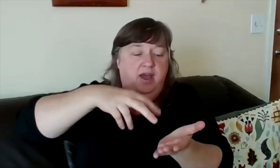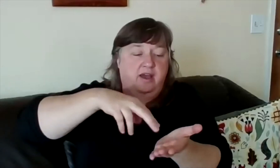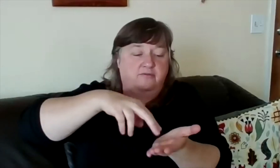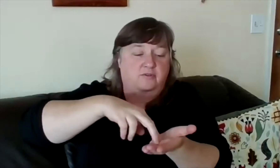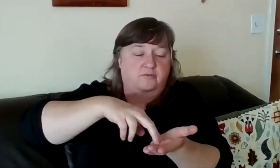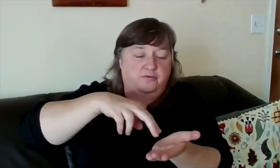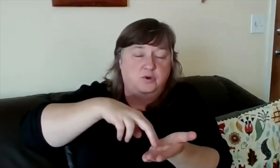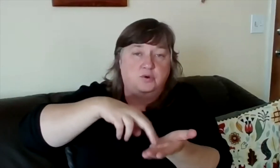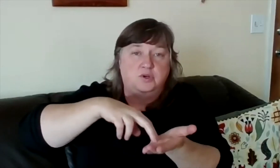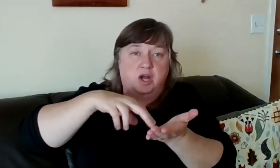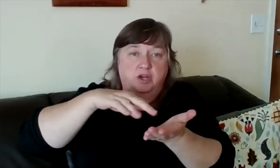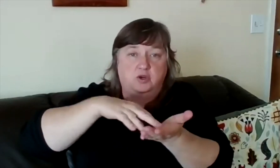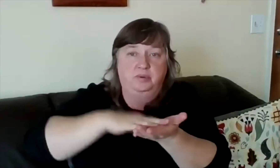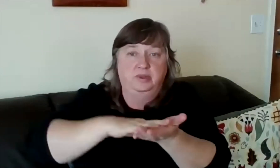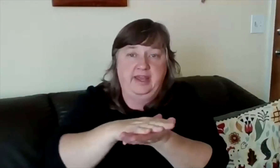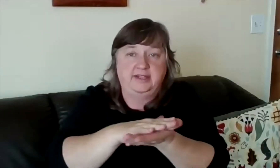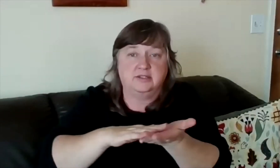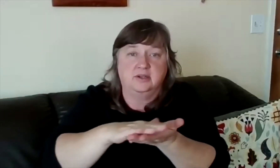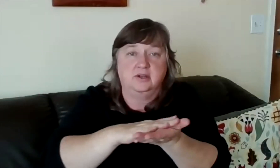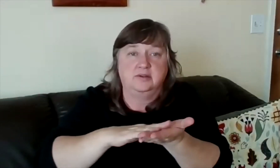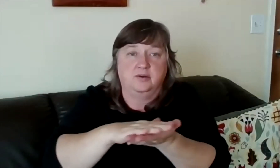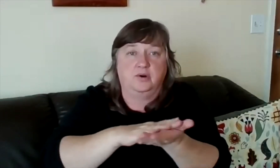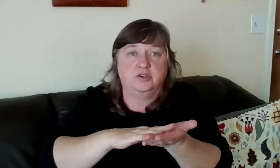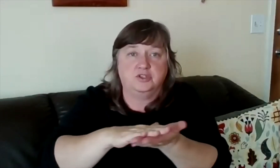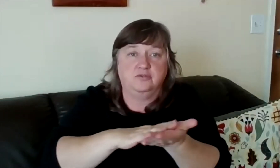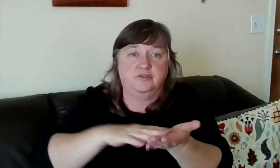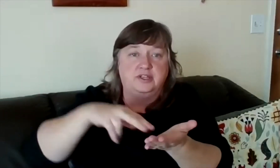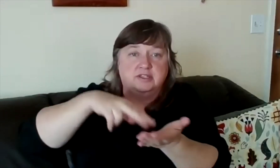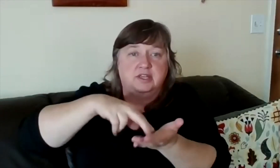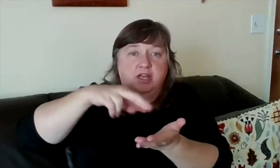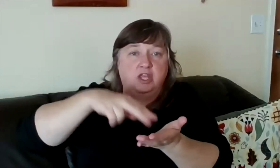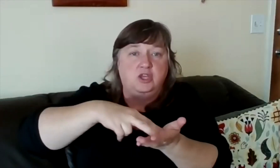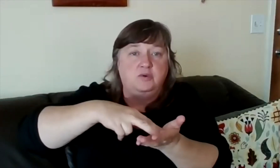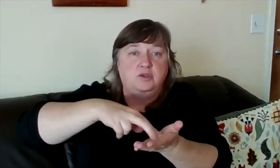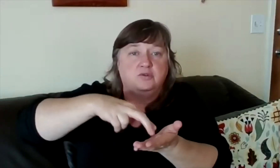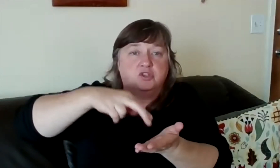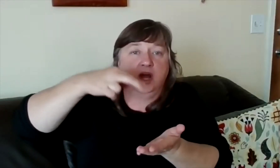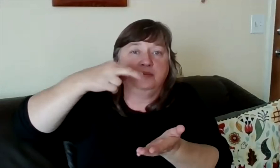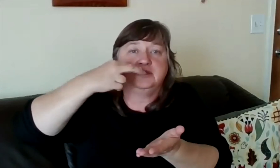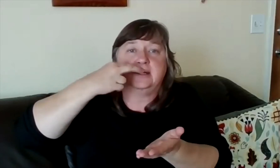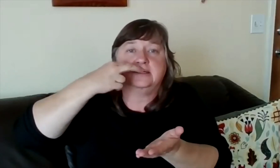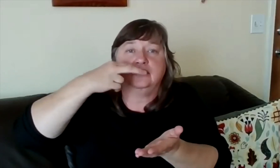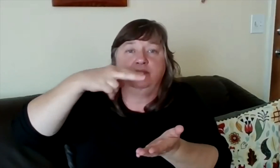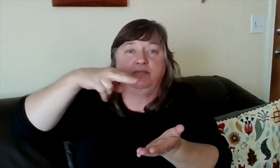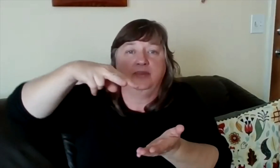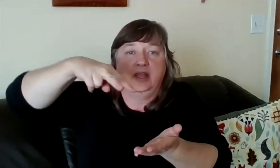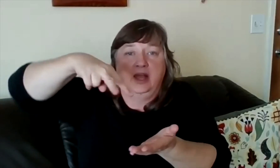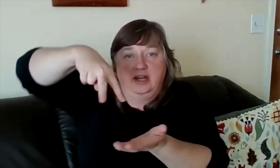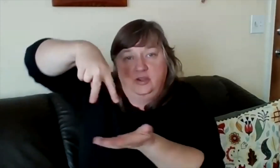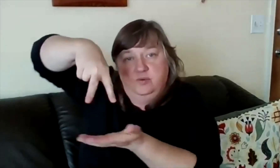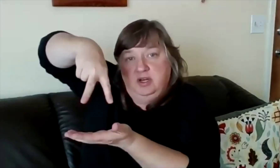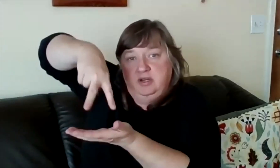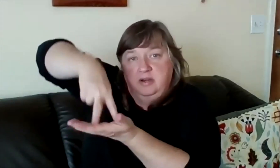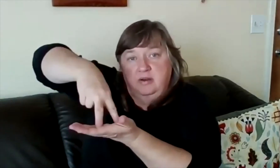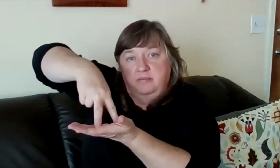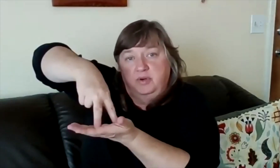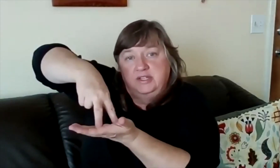have food on your plate or a surface, you would use chopsticks, and you would put it